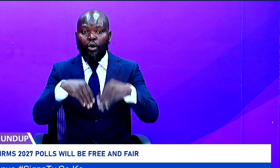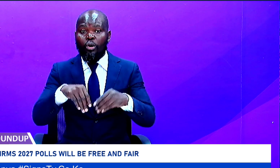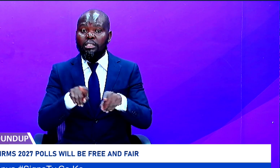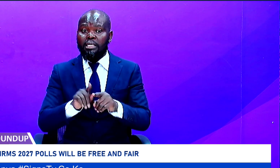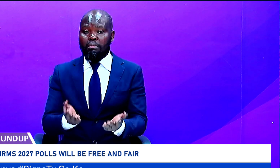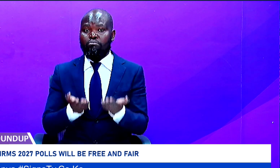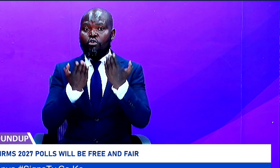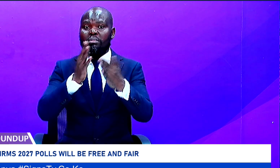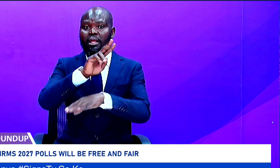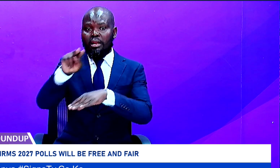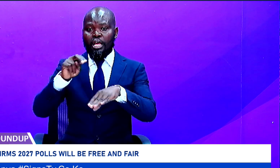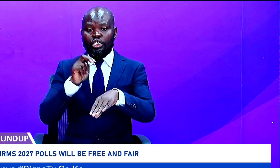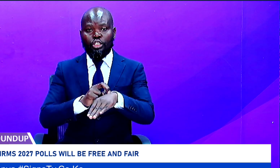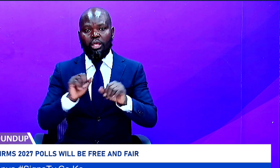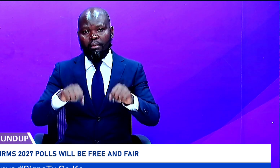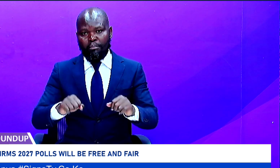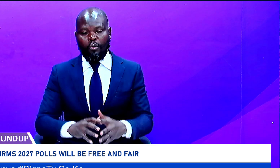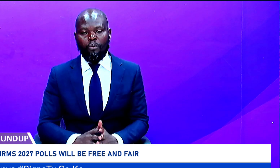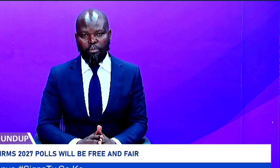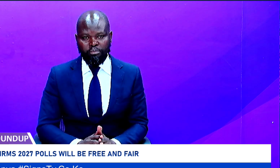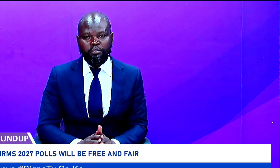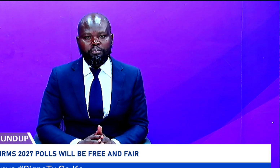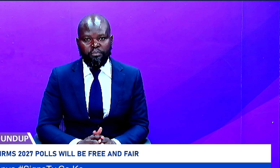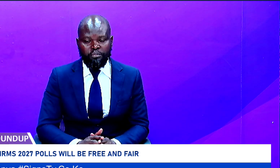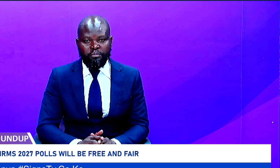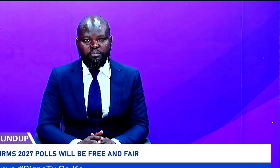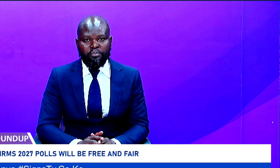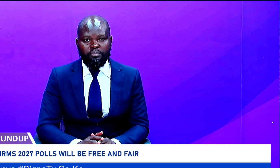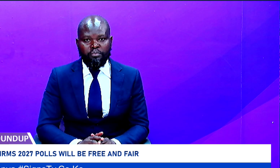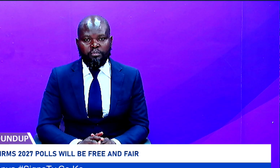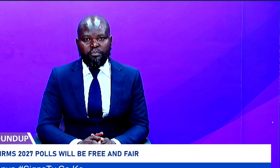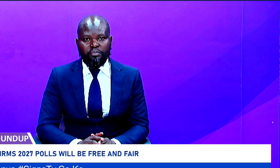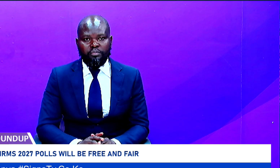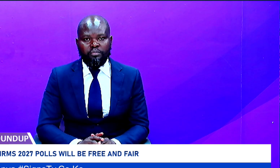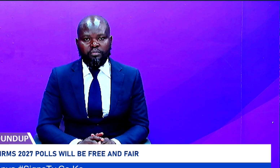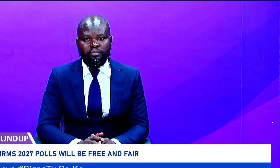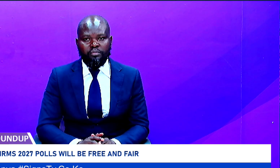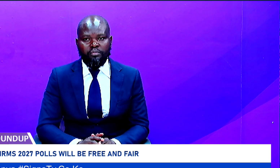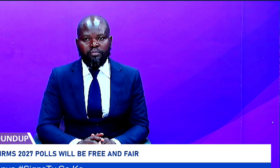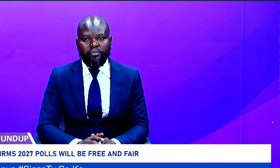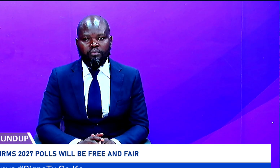the stakeholders to respect electoral timelines and promote national stability.